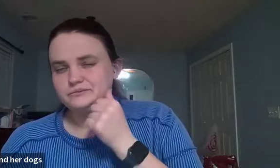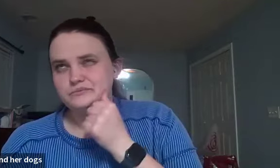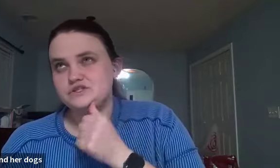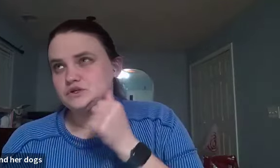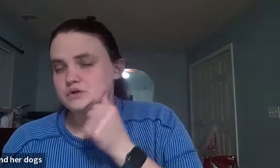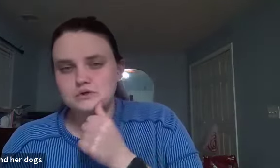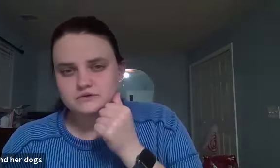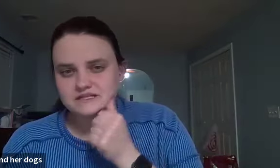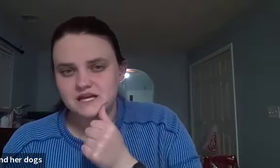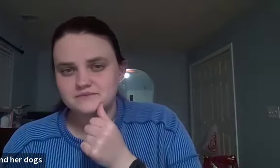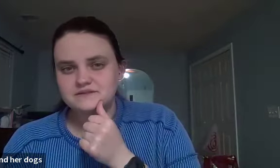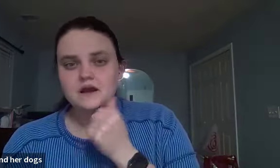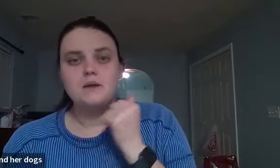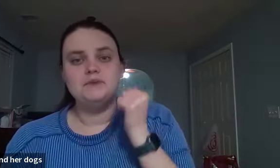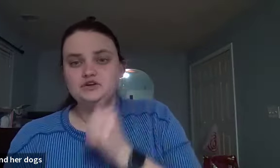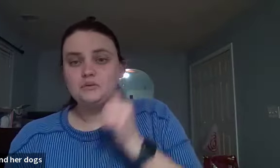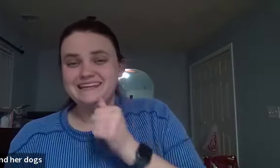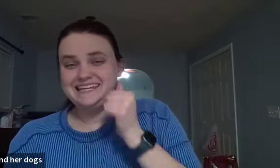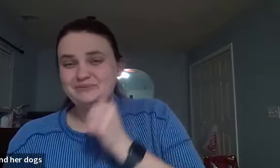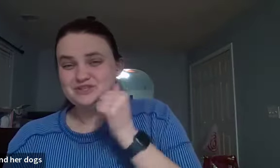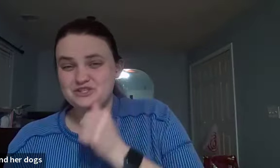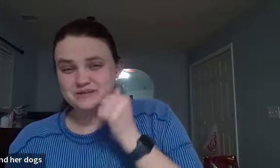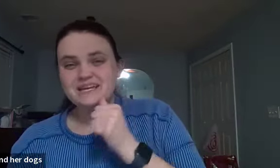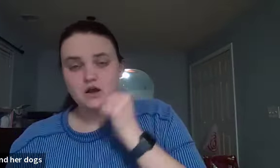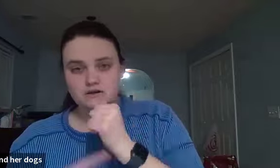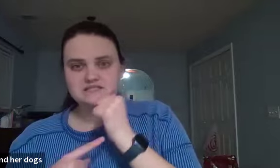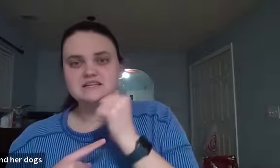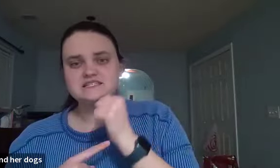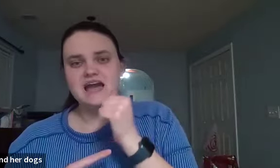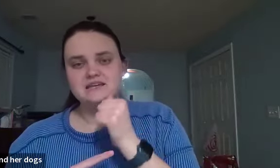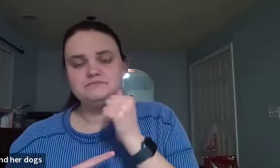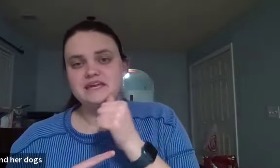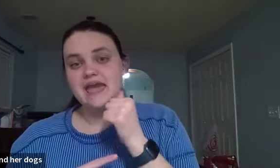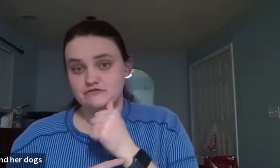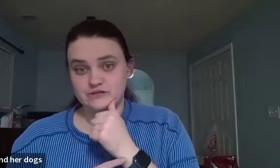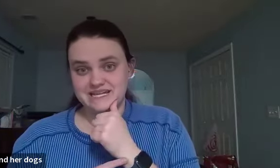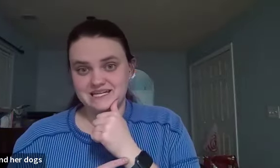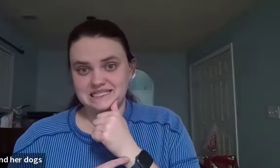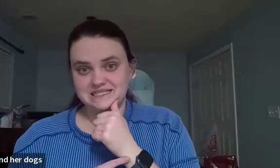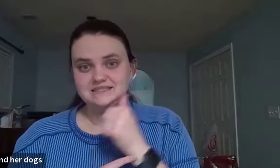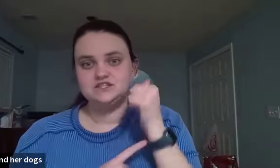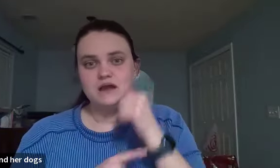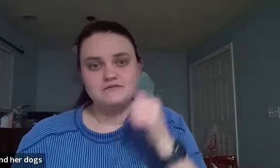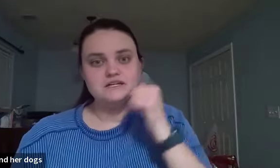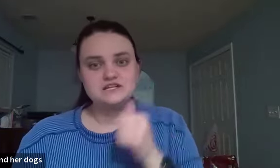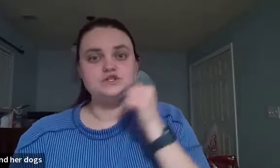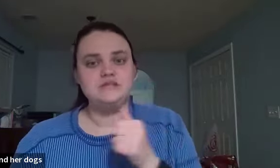like 2 or 3 times, but you don't want to keep doing it constantly because that can be every day. So every day is when you